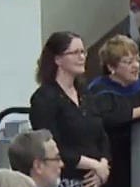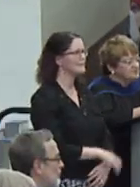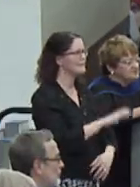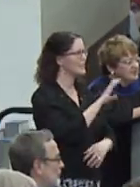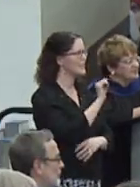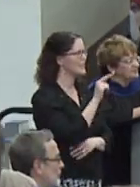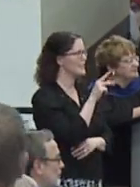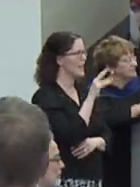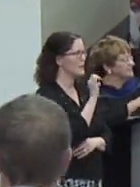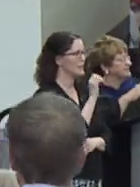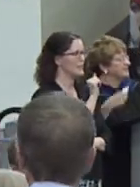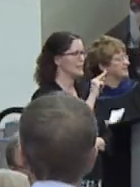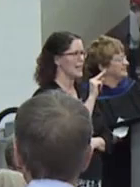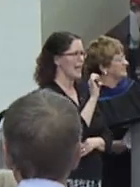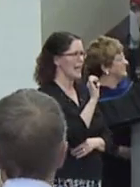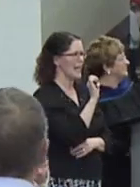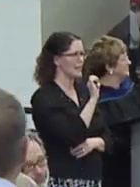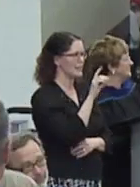Catherine Ann Duggan.